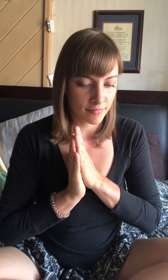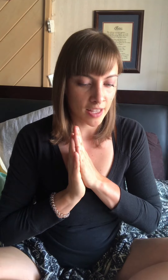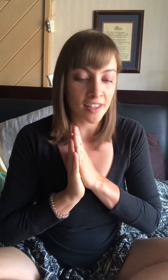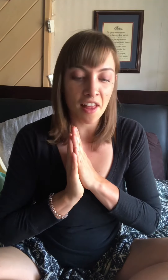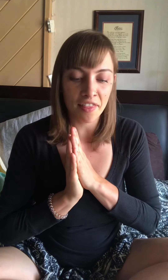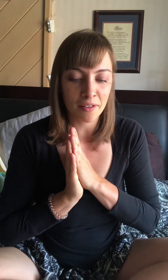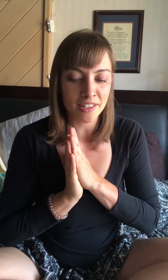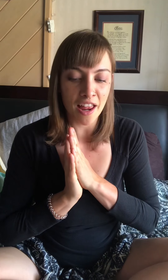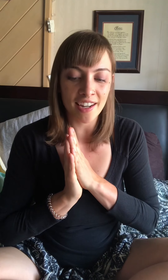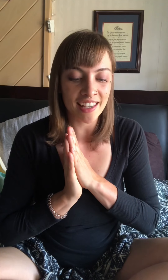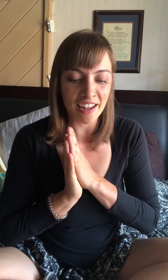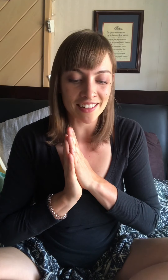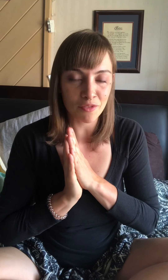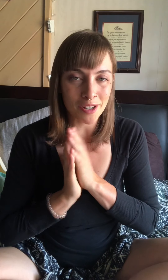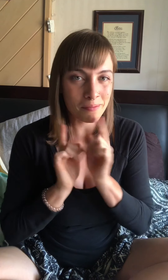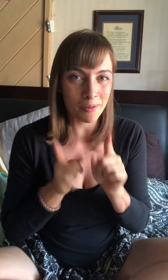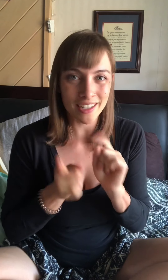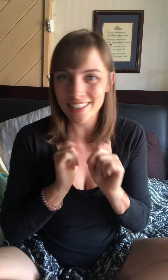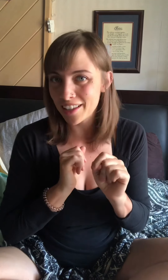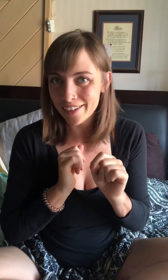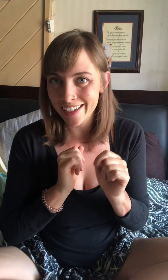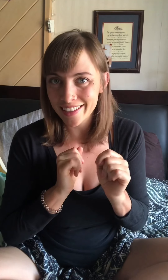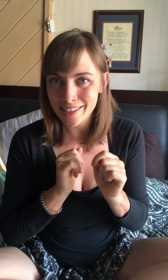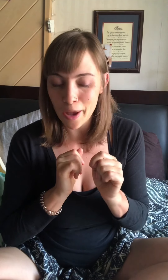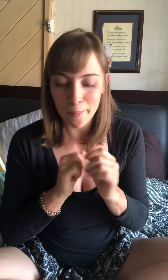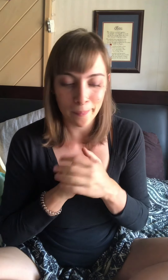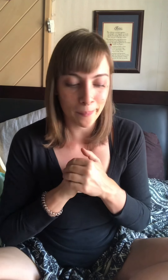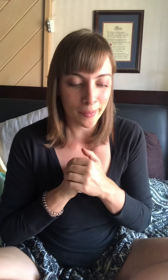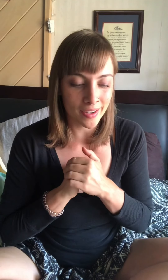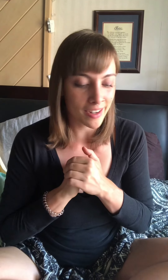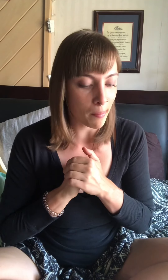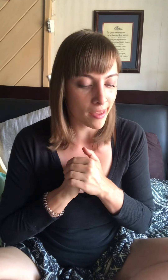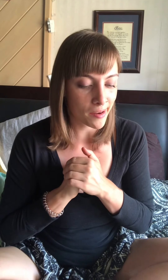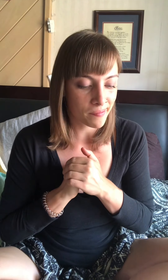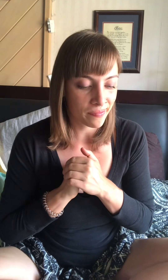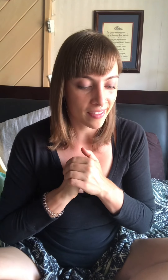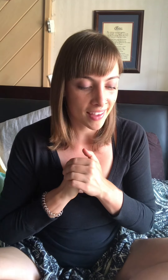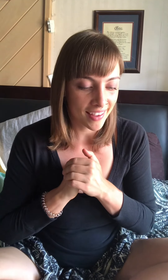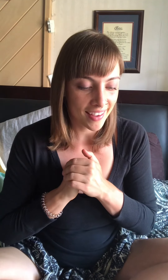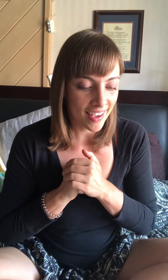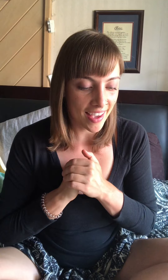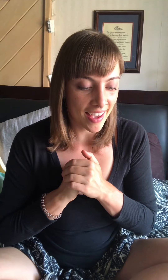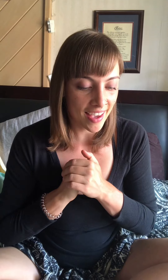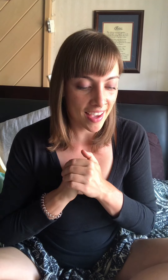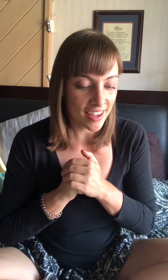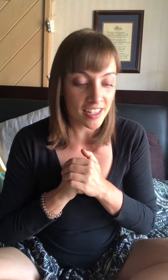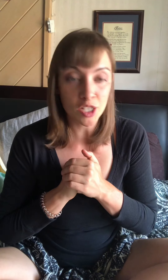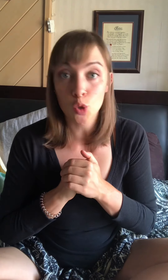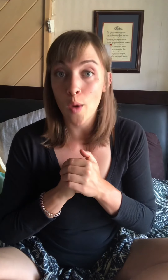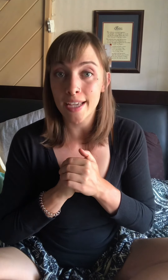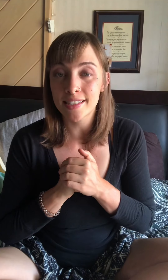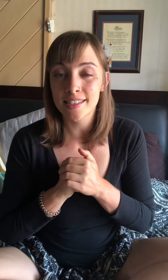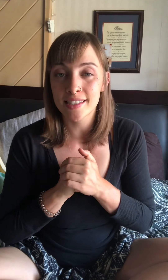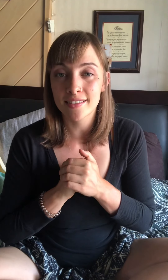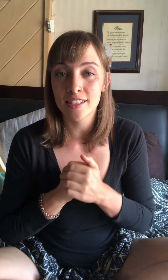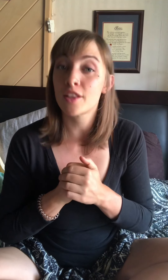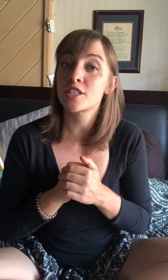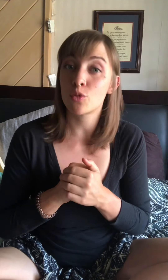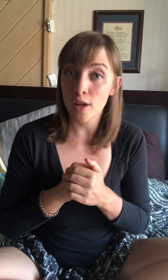and nothing was not a connective word, but we did learn it, so I'm putting it up there. And twice. So let's do once,